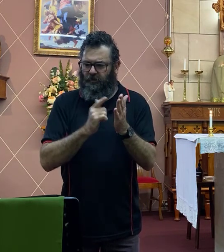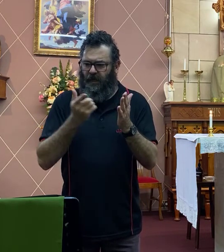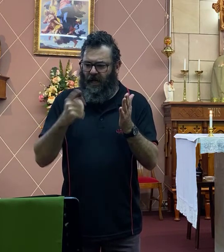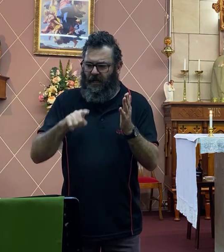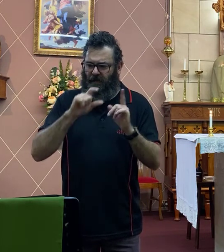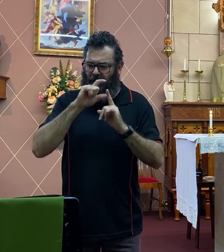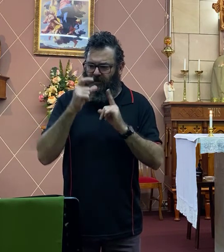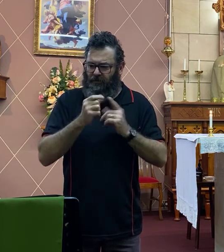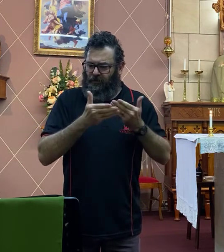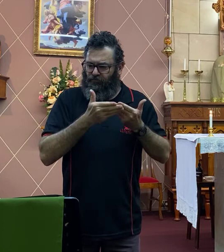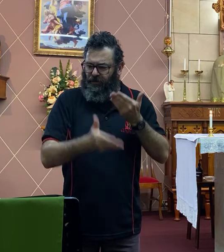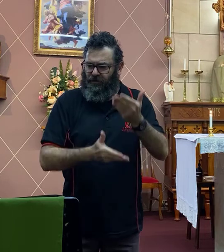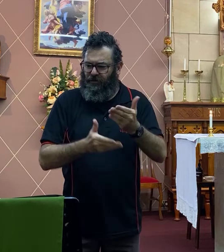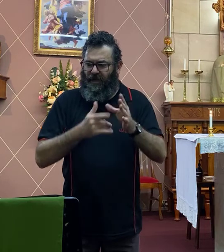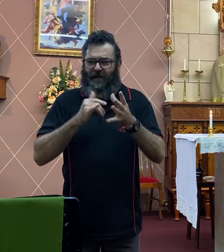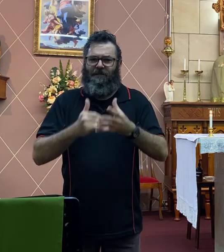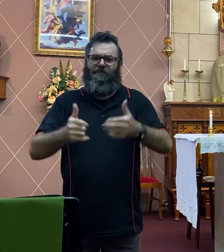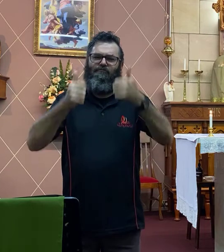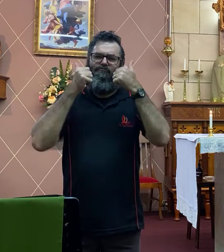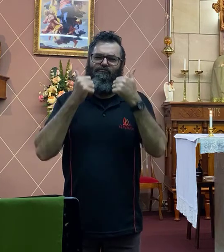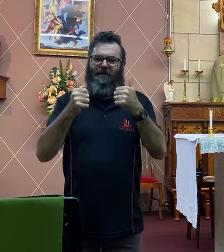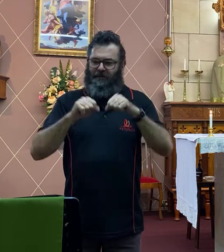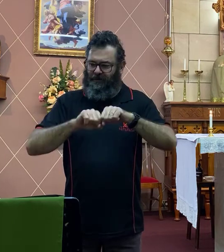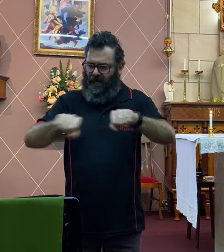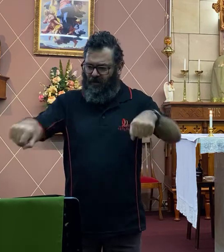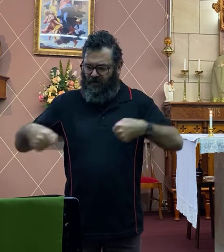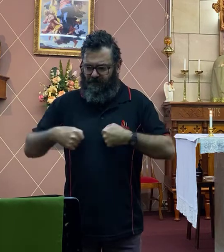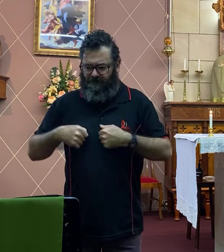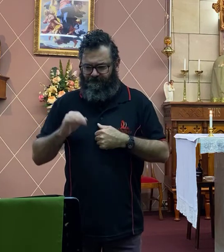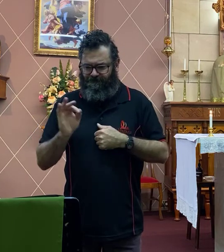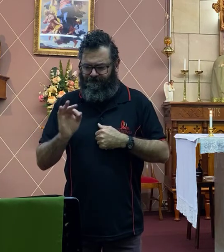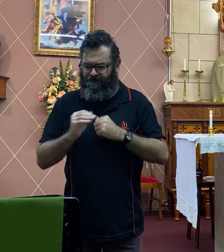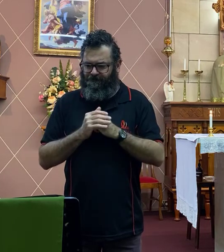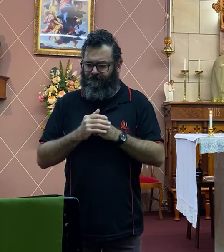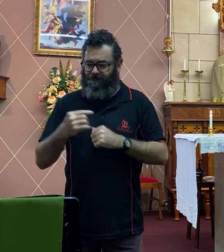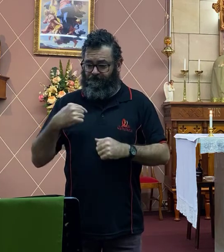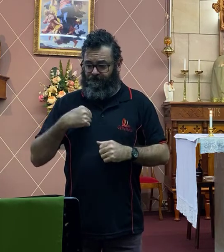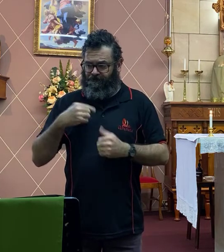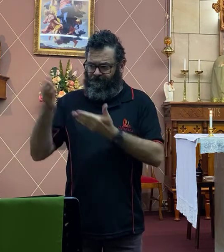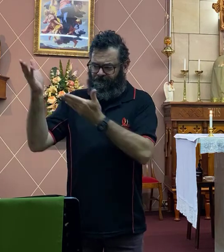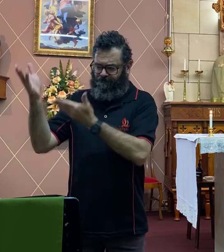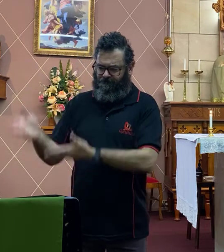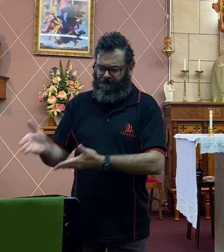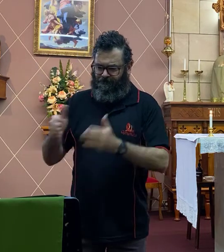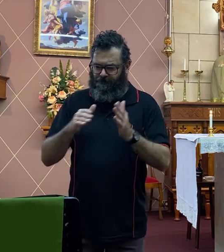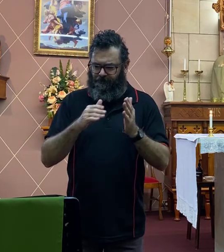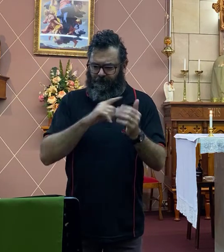Other countries do not have laws and customs as great as ours.